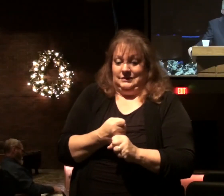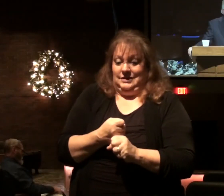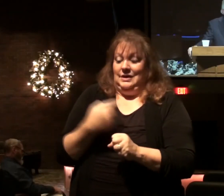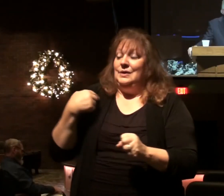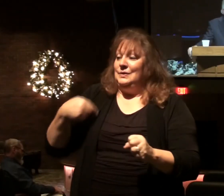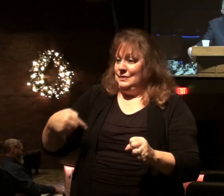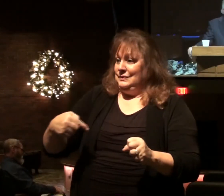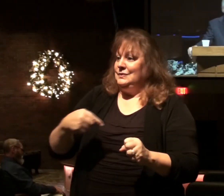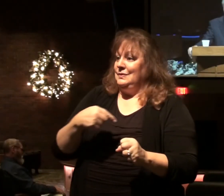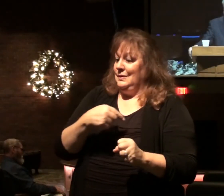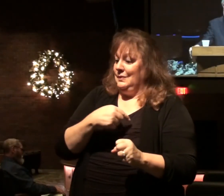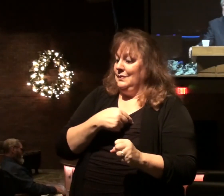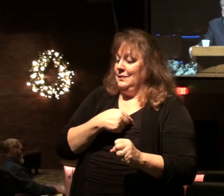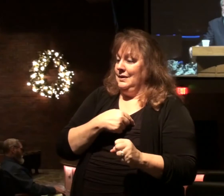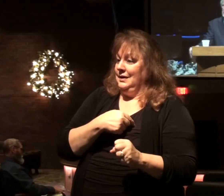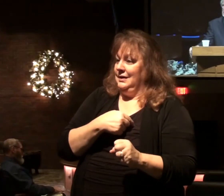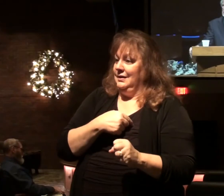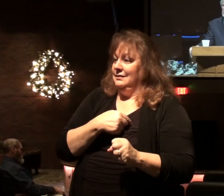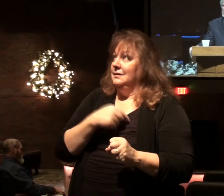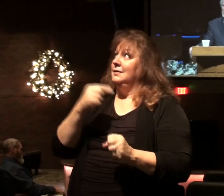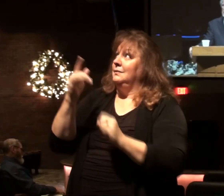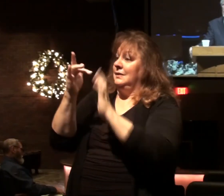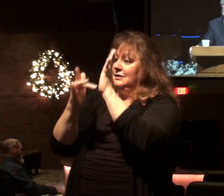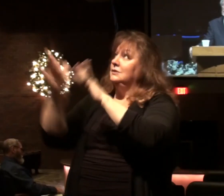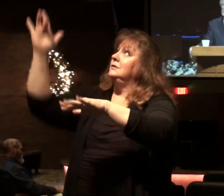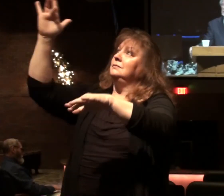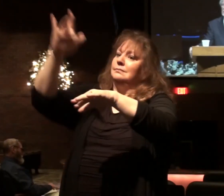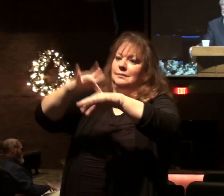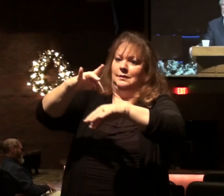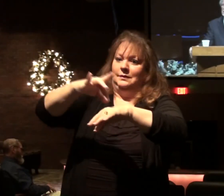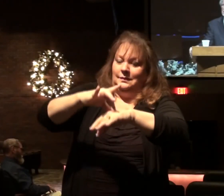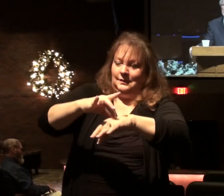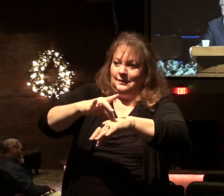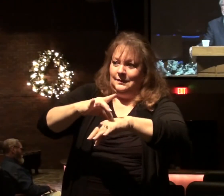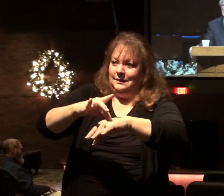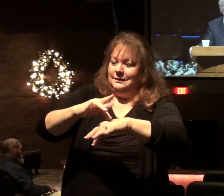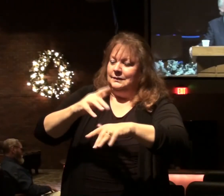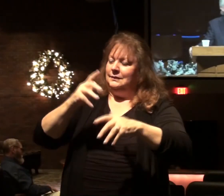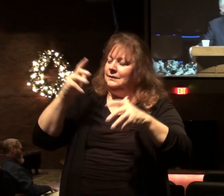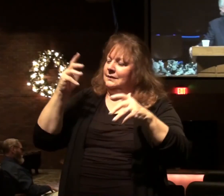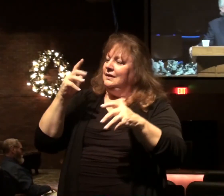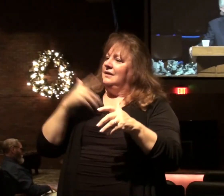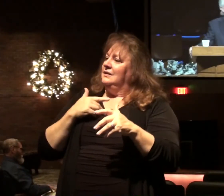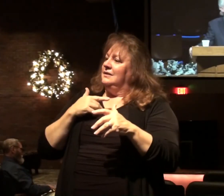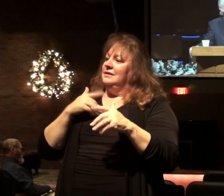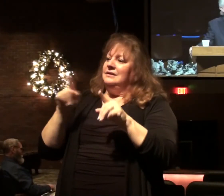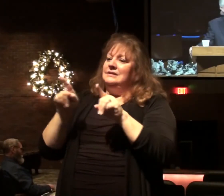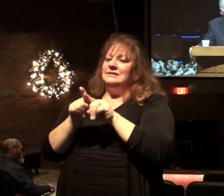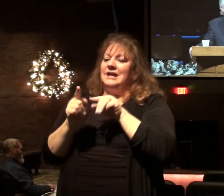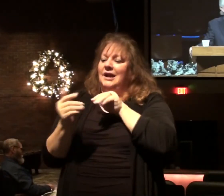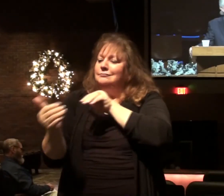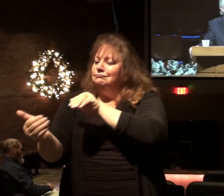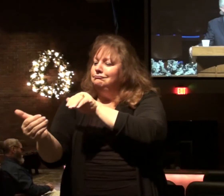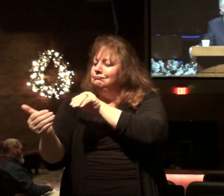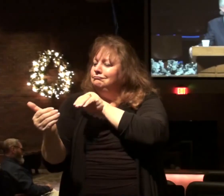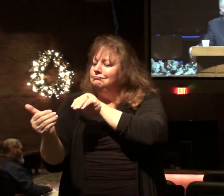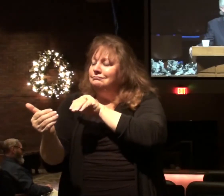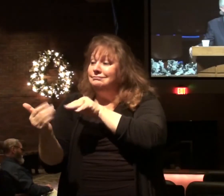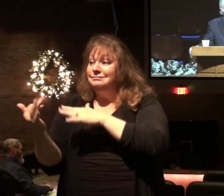us to the coming of Christ. And also to be reminded, this is the same battle going on in the world